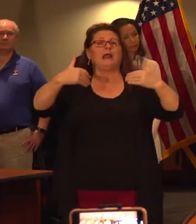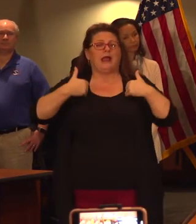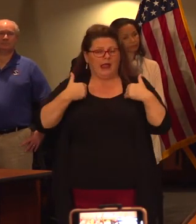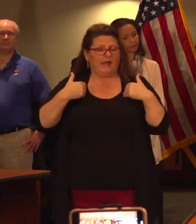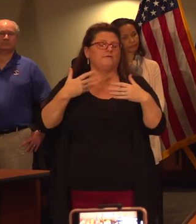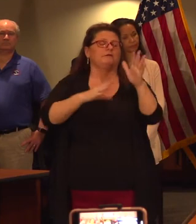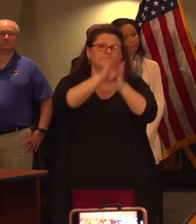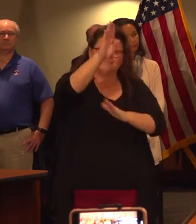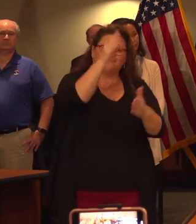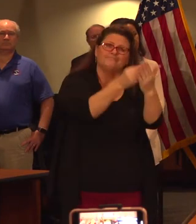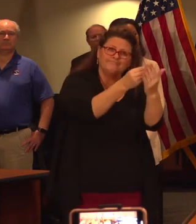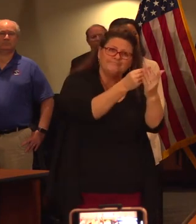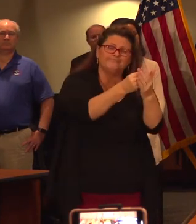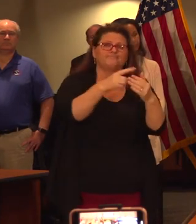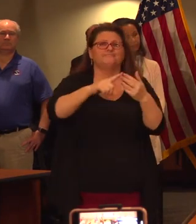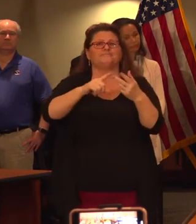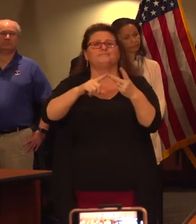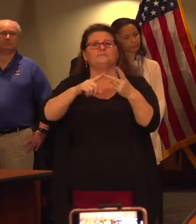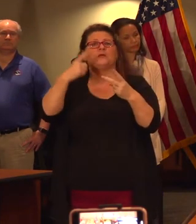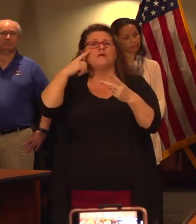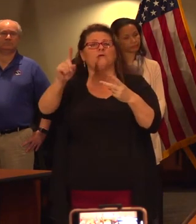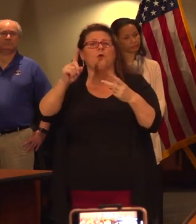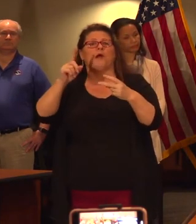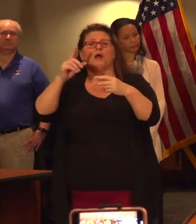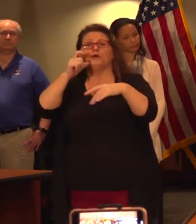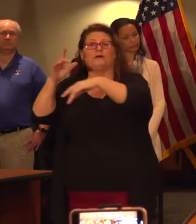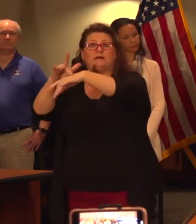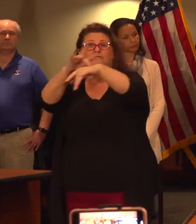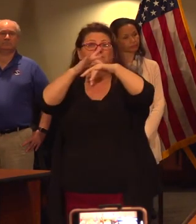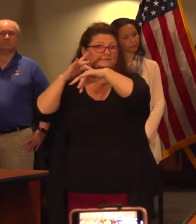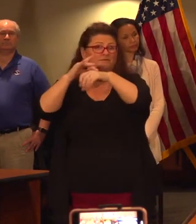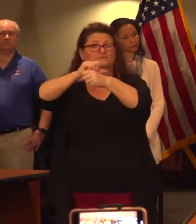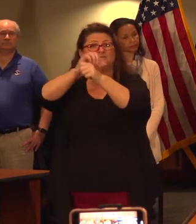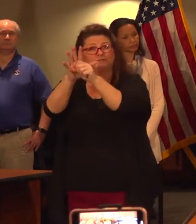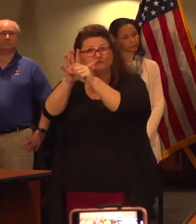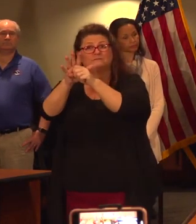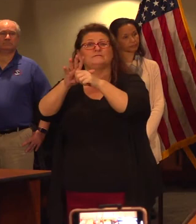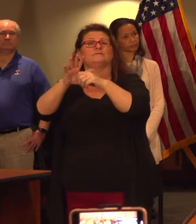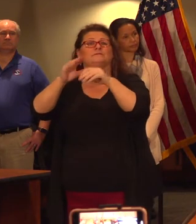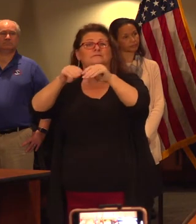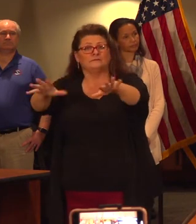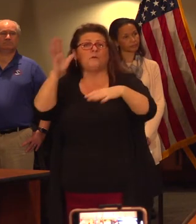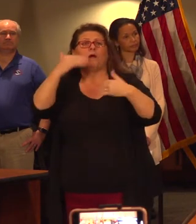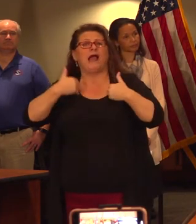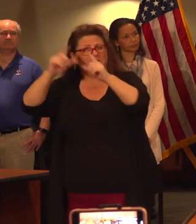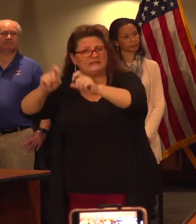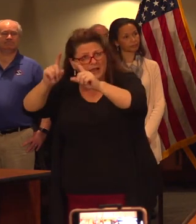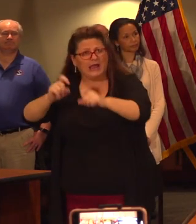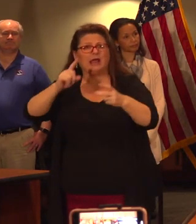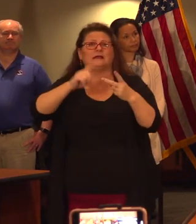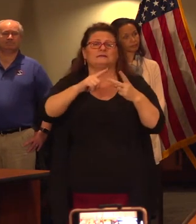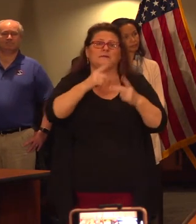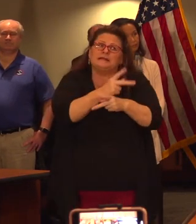and growth. We will have testing for contact tracing. We will be careful with the elderly and the vulnerable, and we want